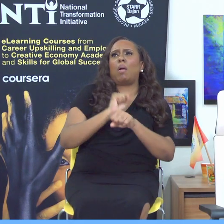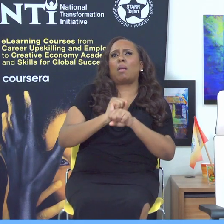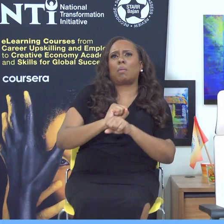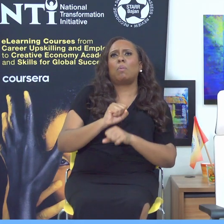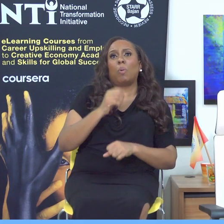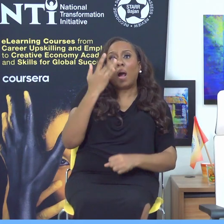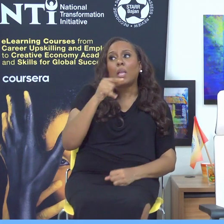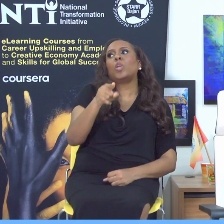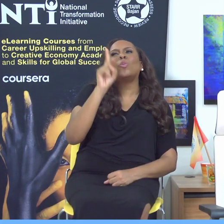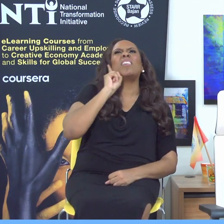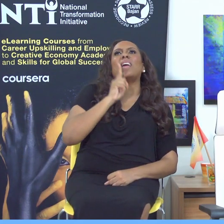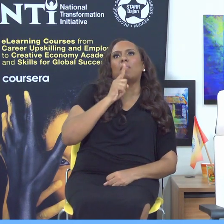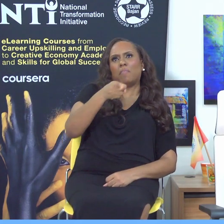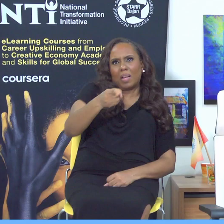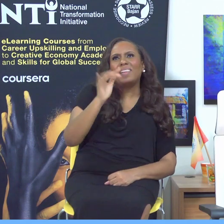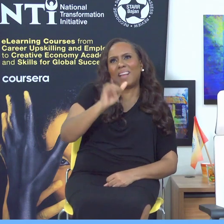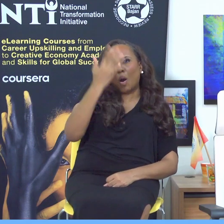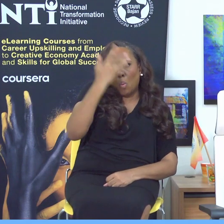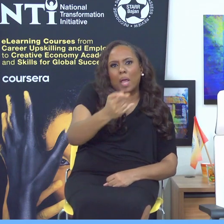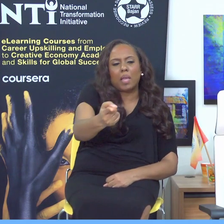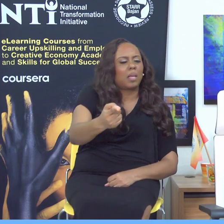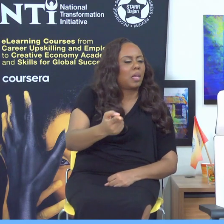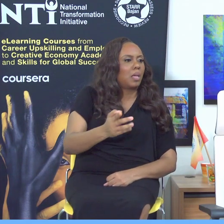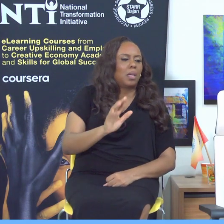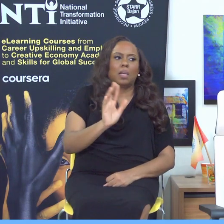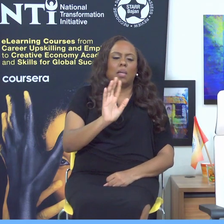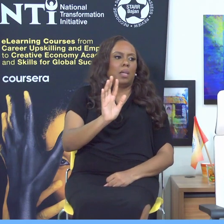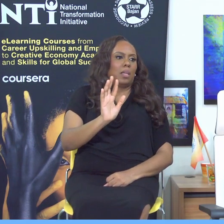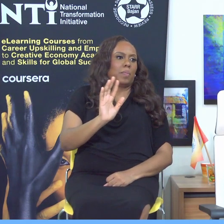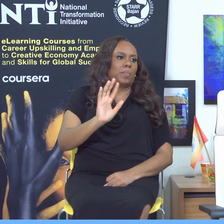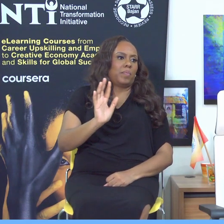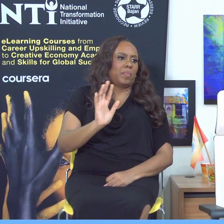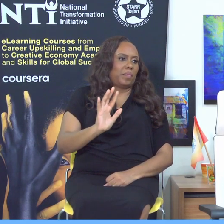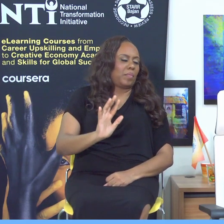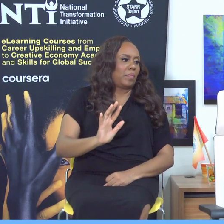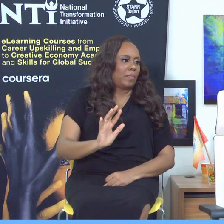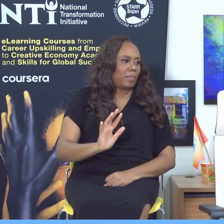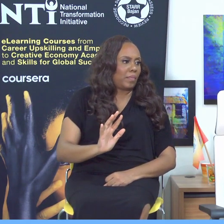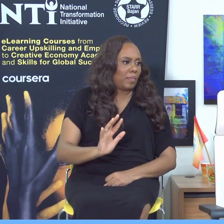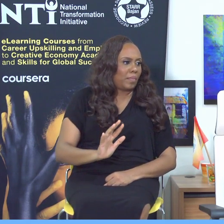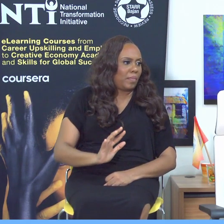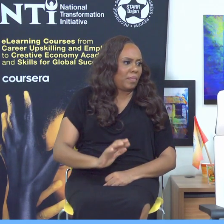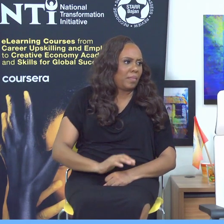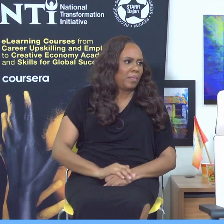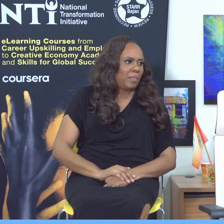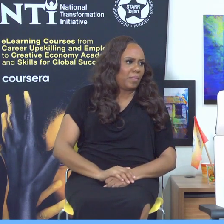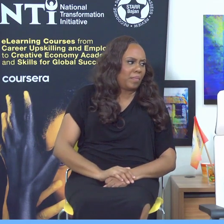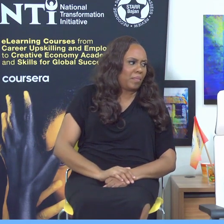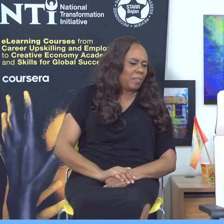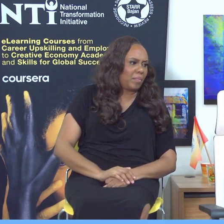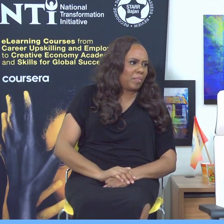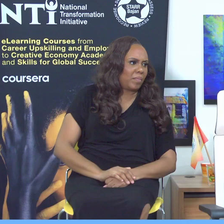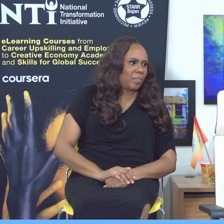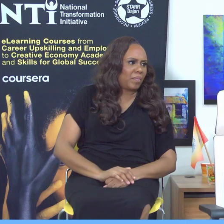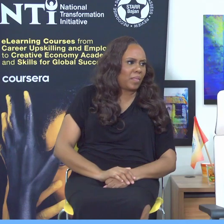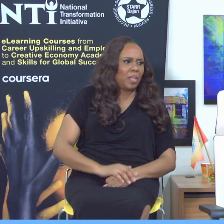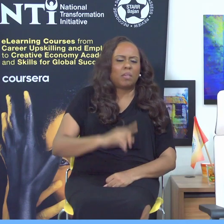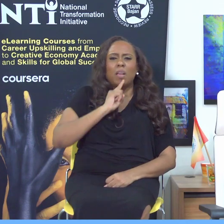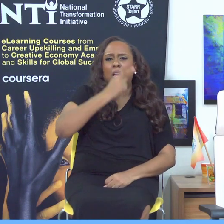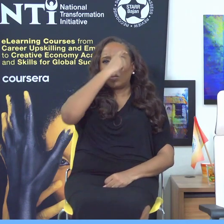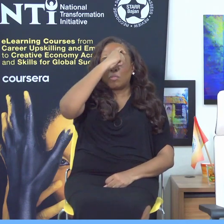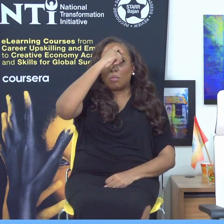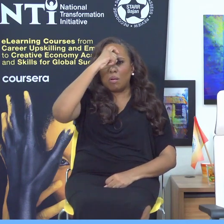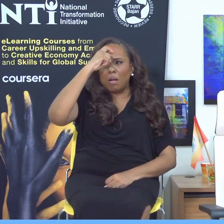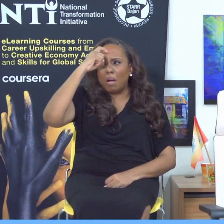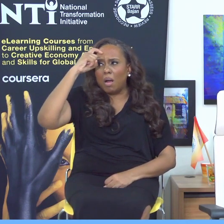Right? And going back, it's very, I can say it's been traumatizing for